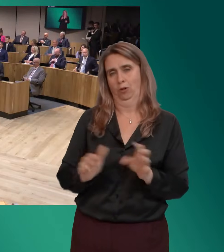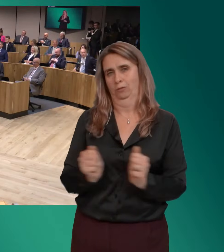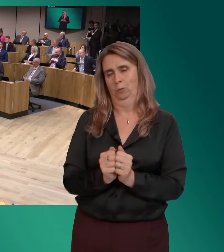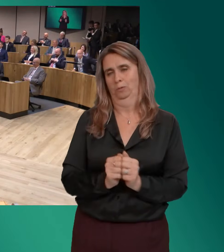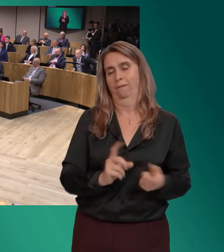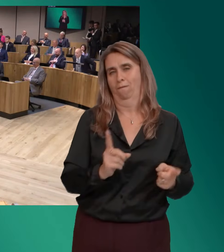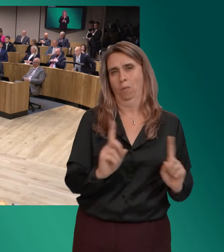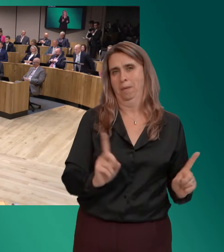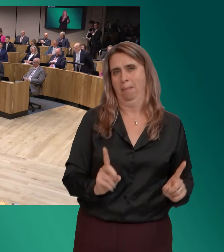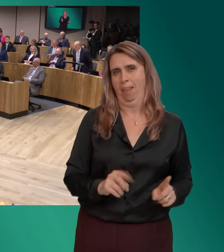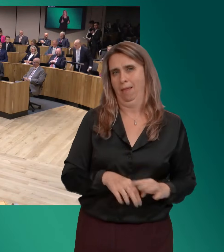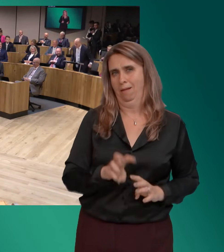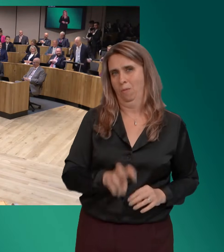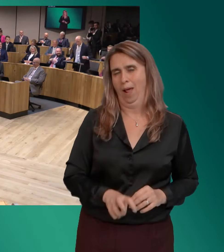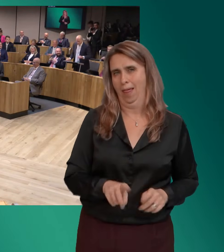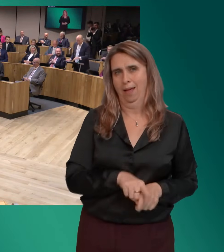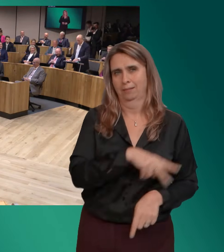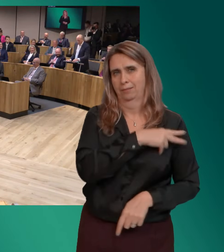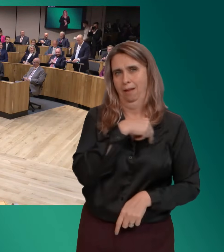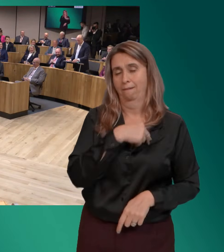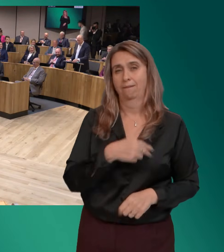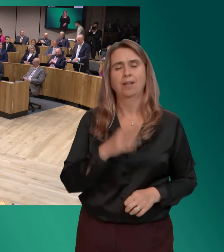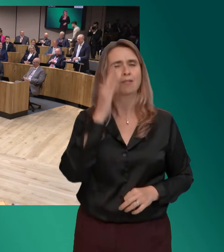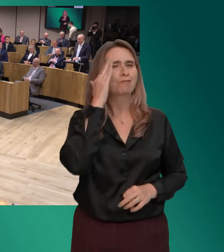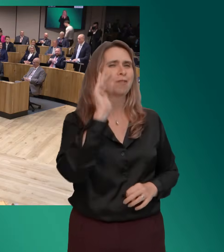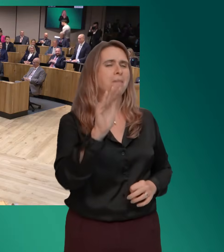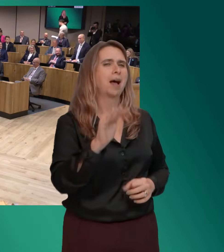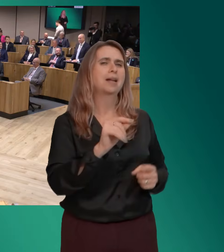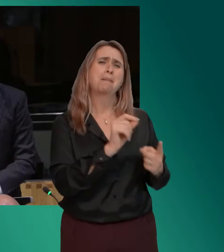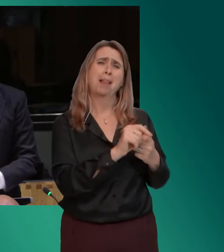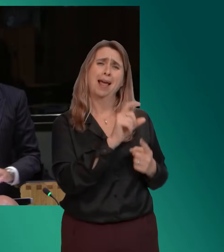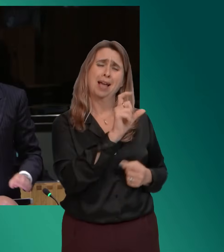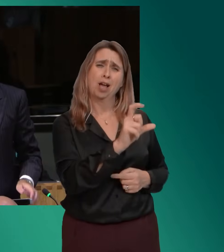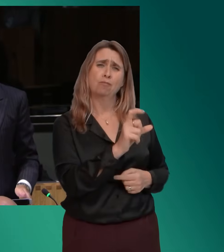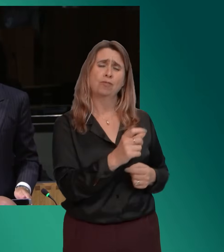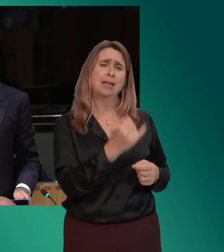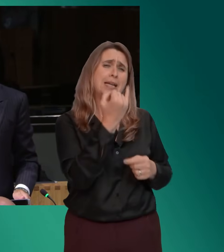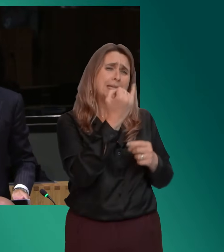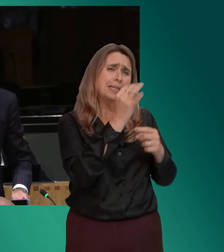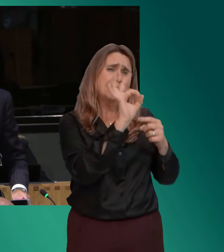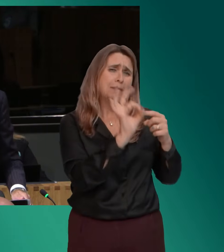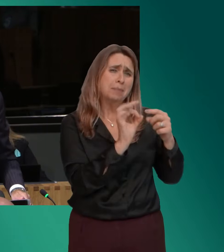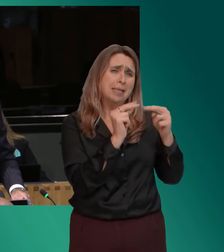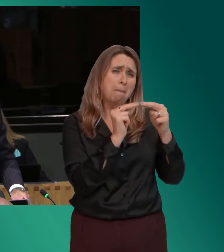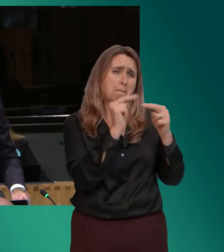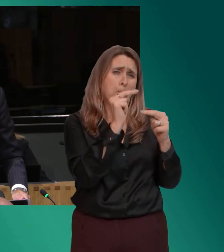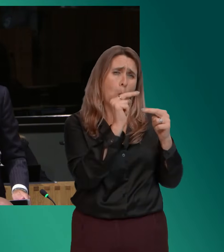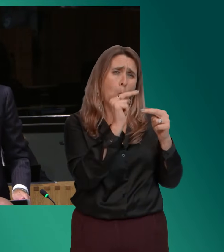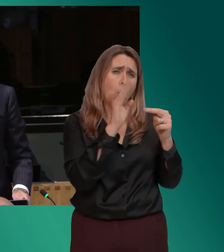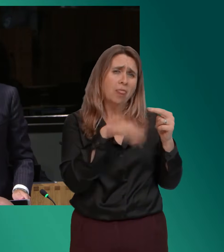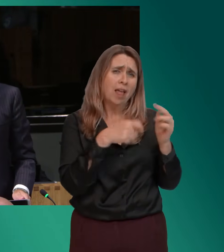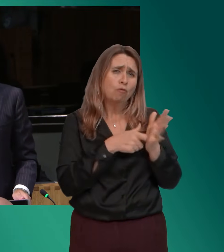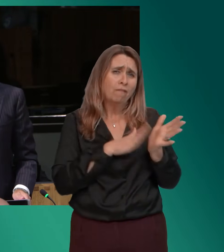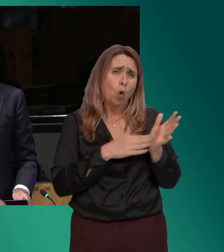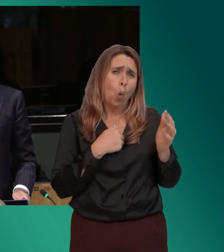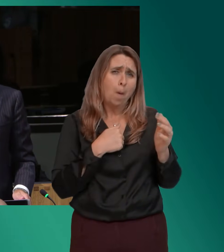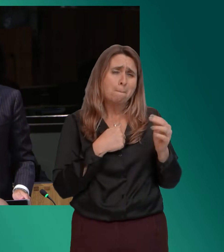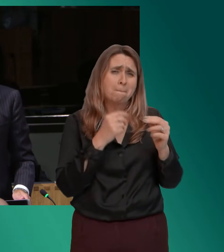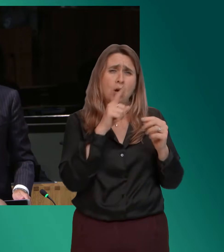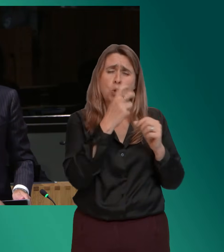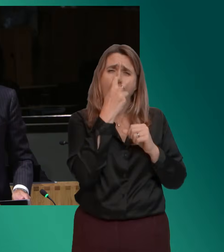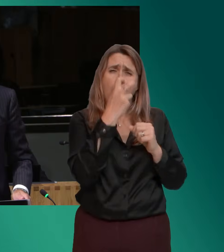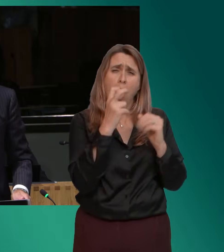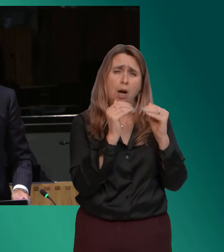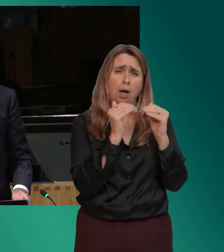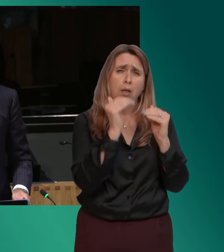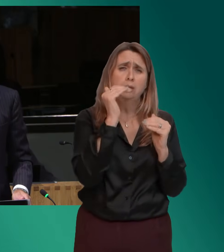Well, I'll remind the First Minister that Plaid Cymru only won 6% more than the reform, and that very small lead can